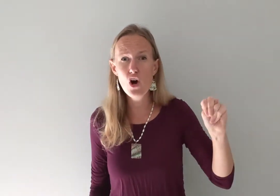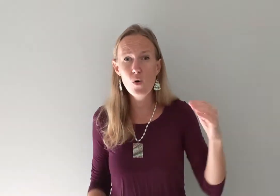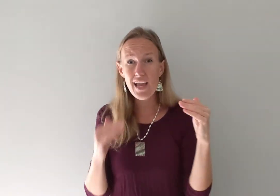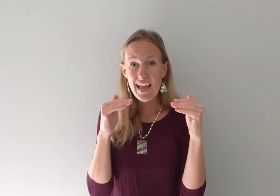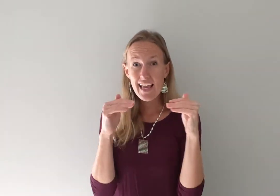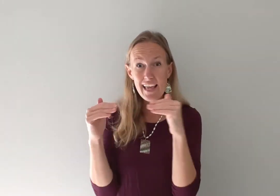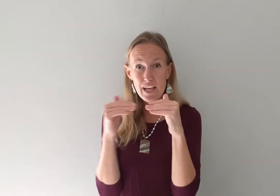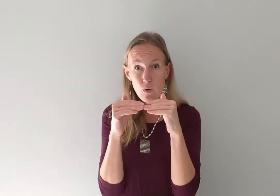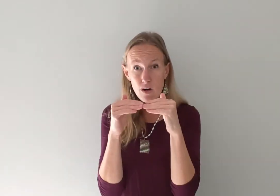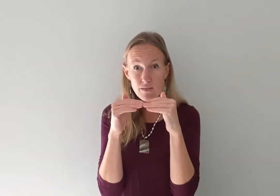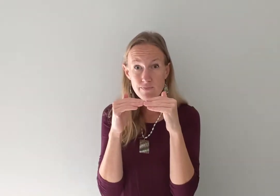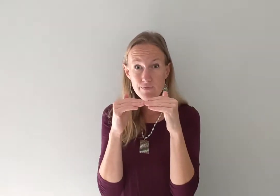no equal.